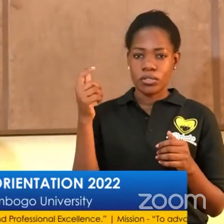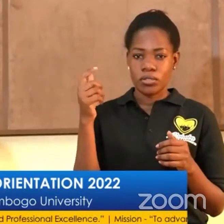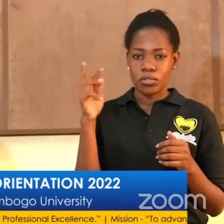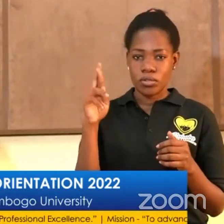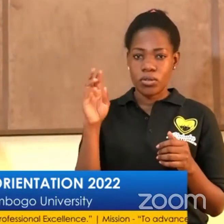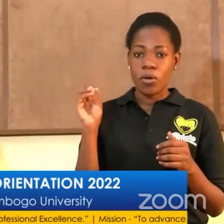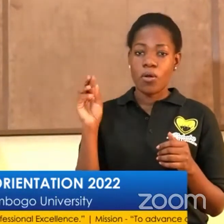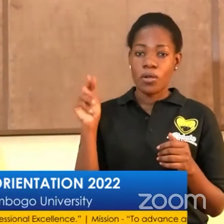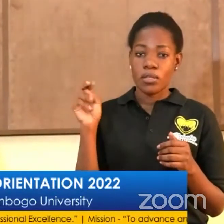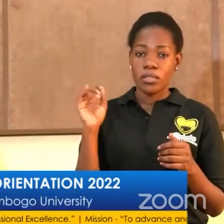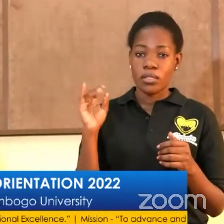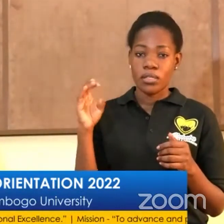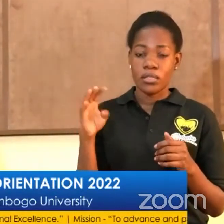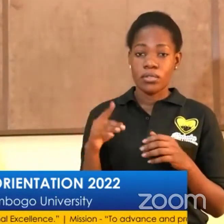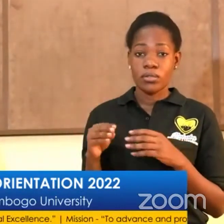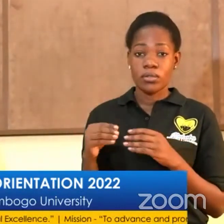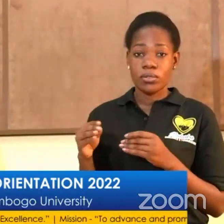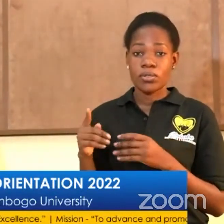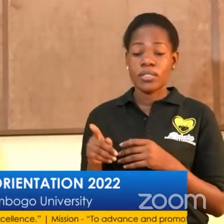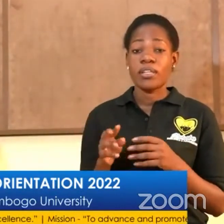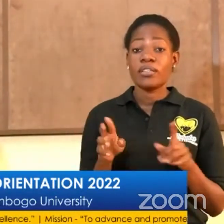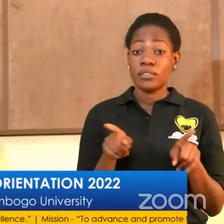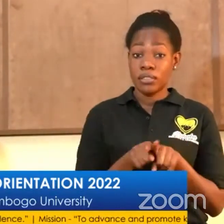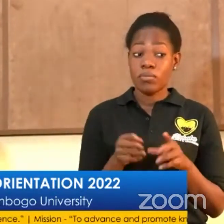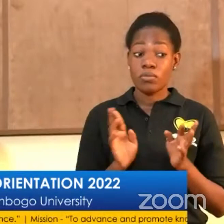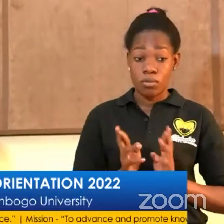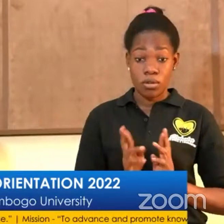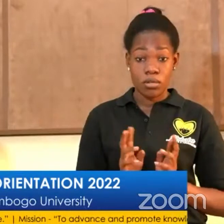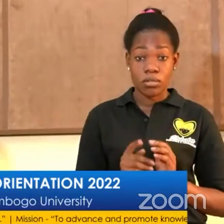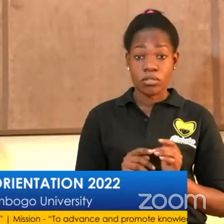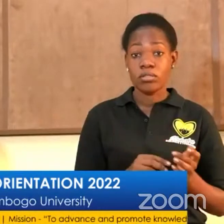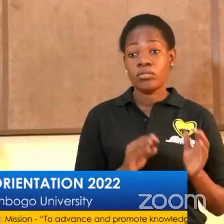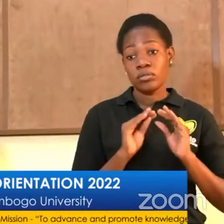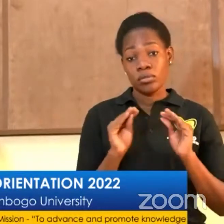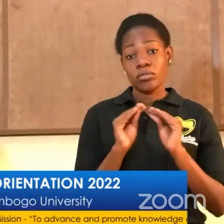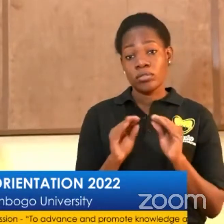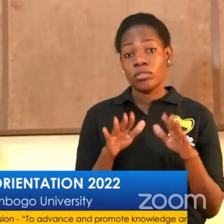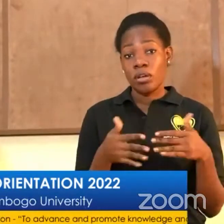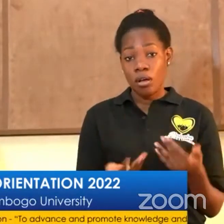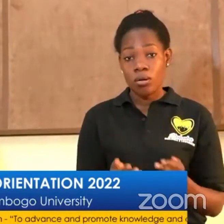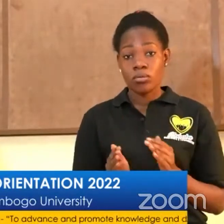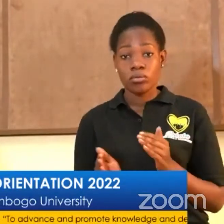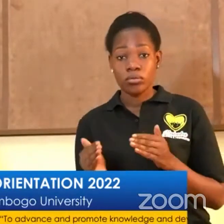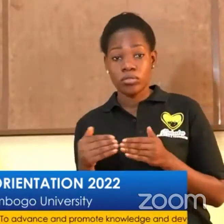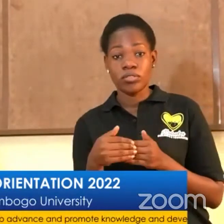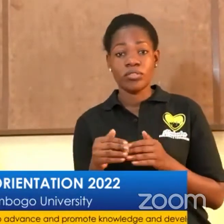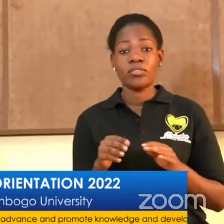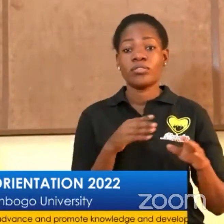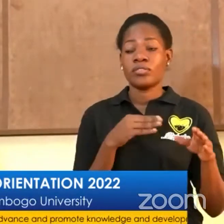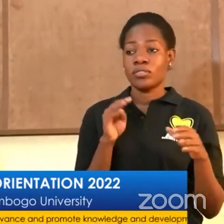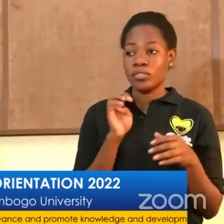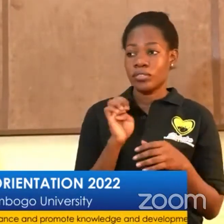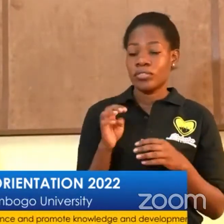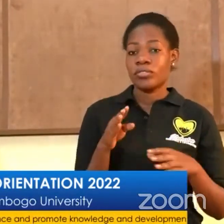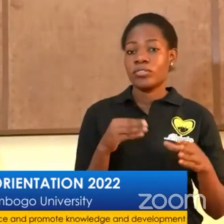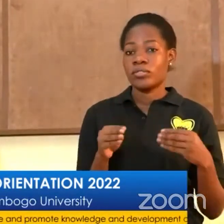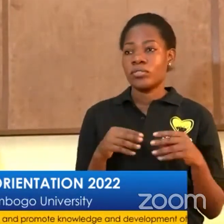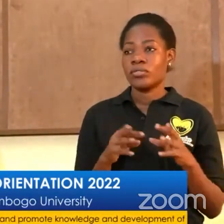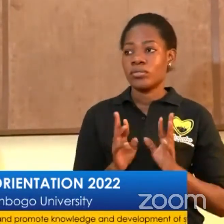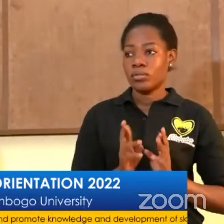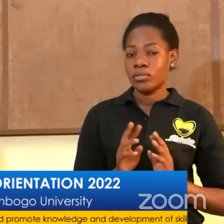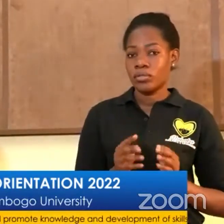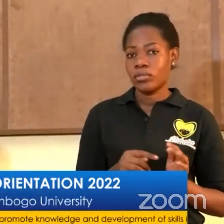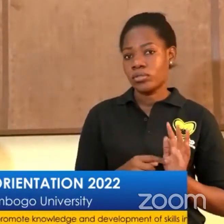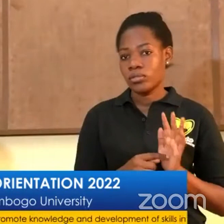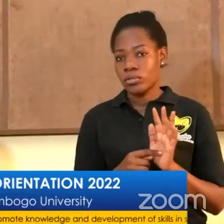We shall also be training you how to access these e-resources. We shall introduce you to the different databases that